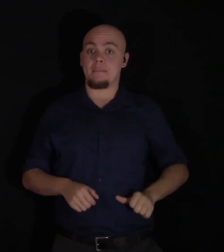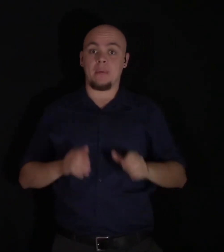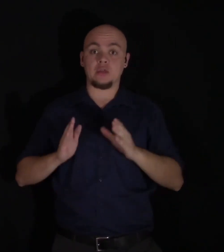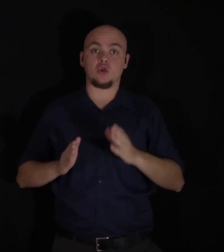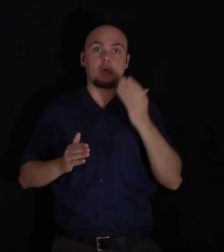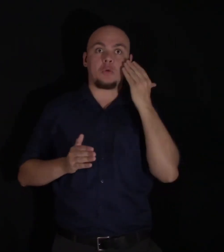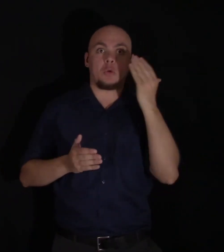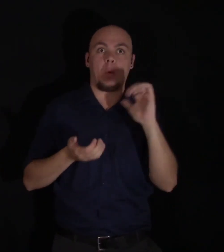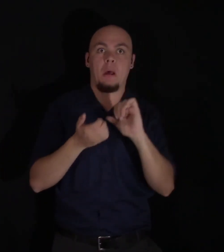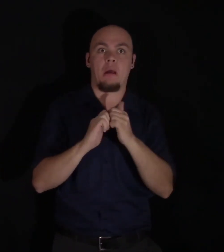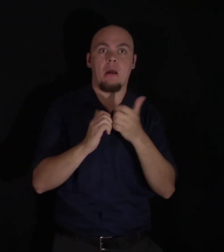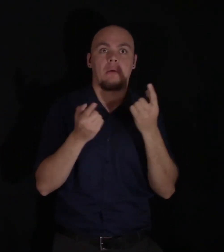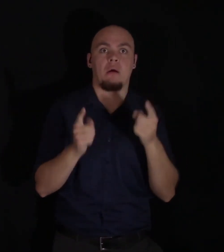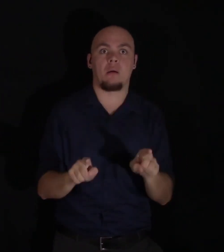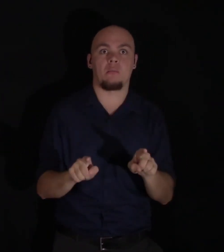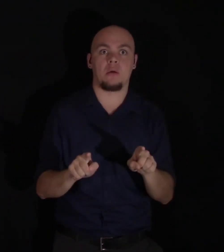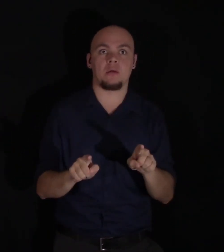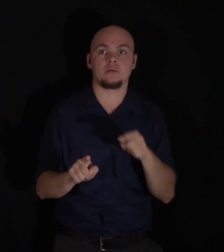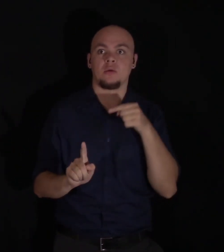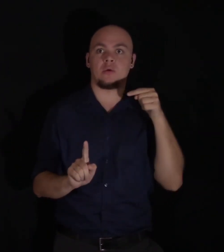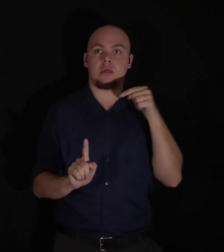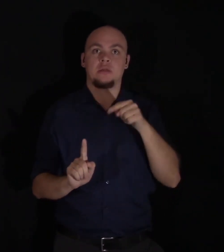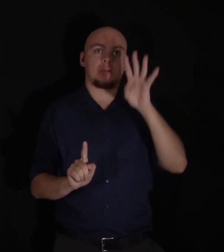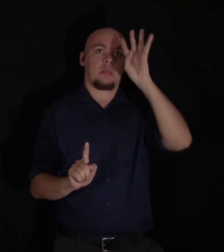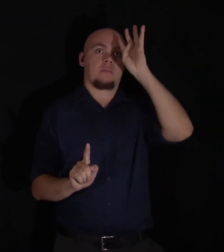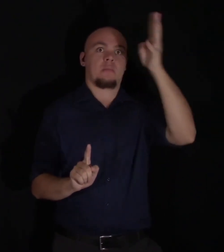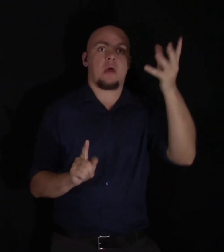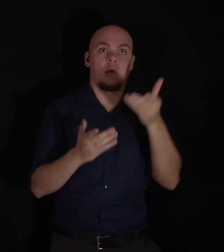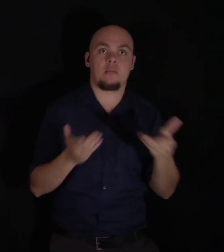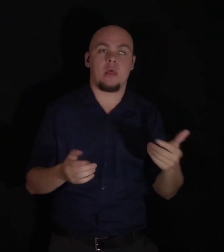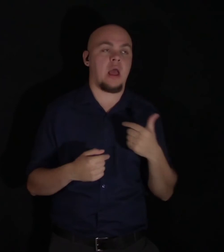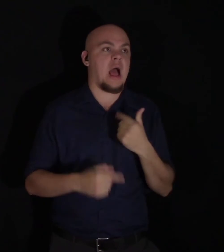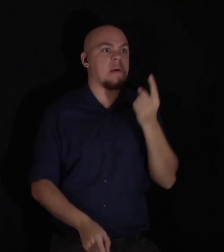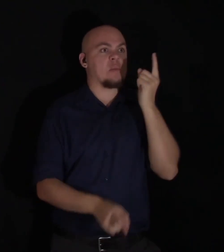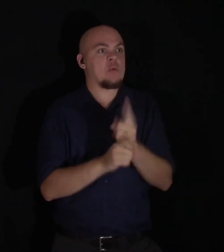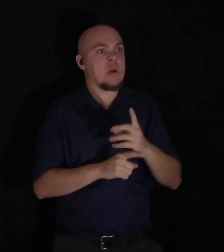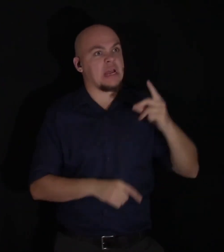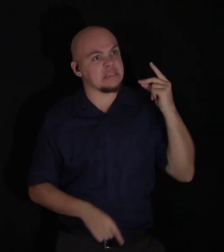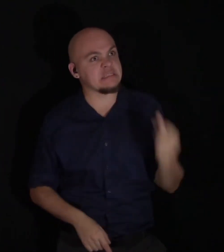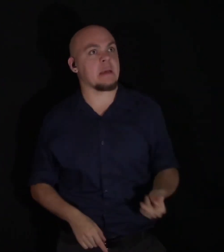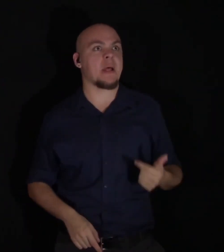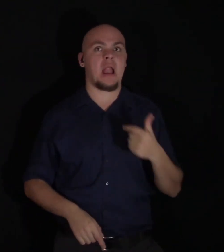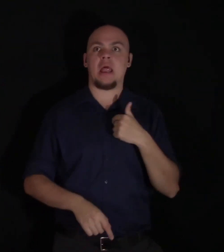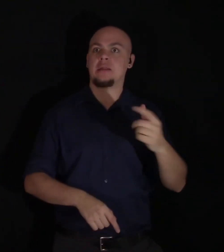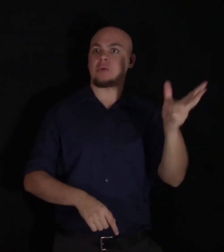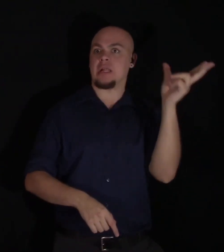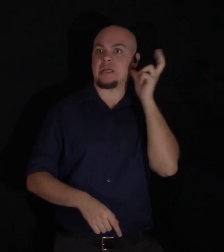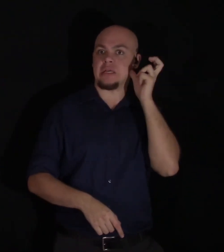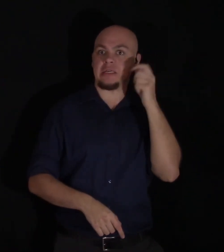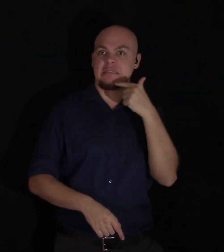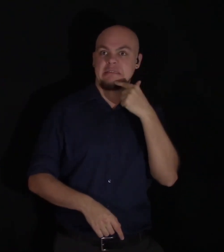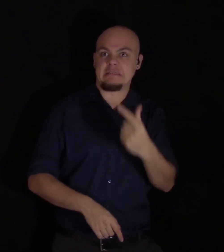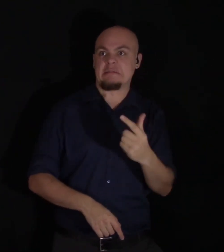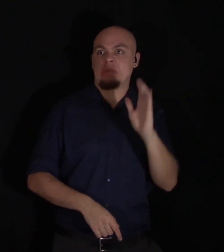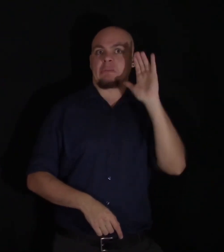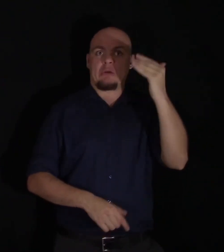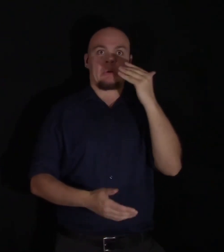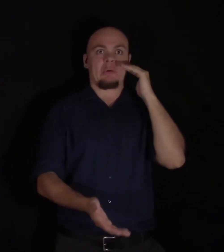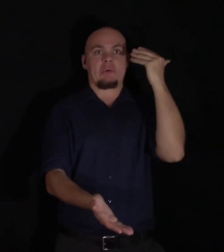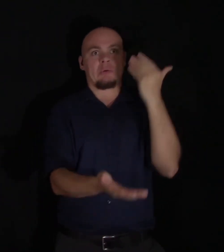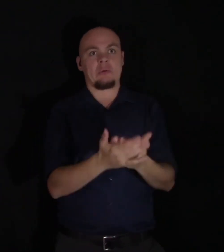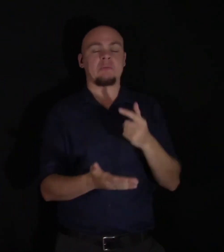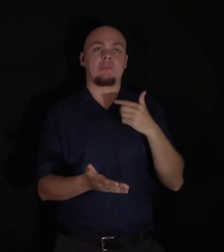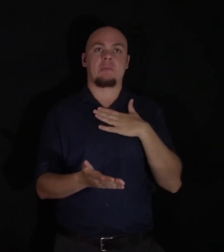place. And so it makes shit up. I'm right, damn it, and here's what sounds really good to prove my